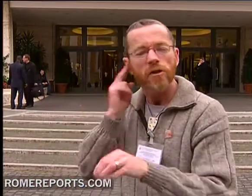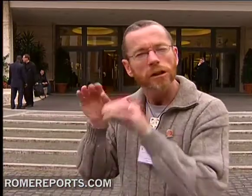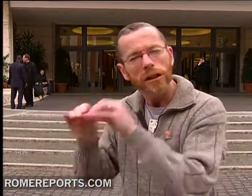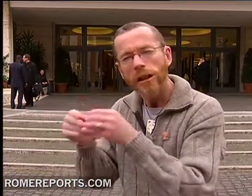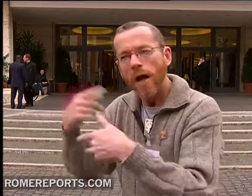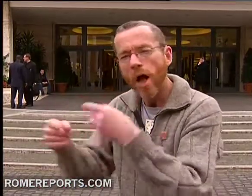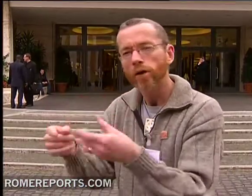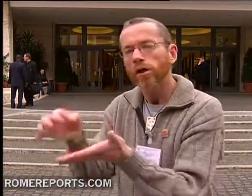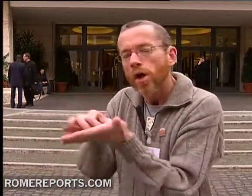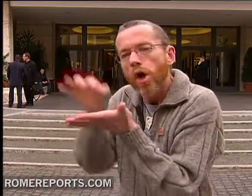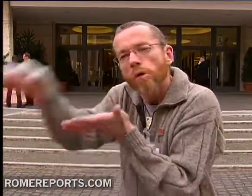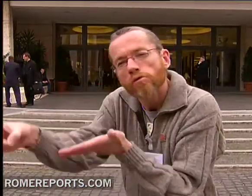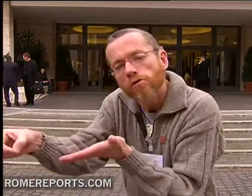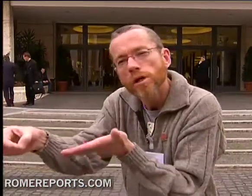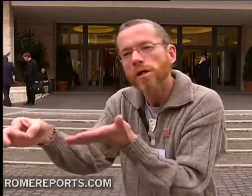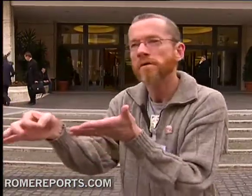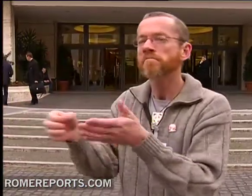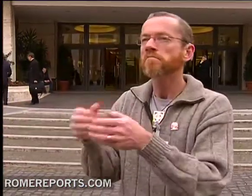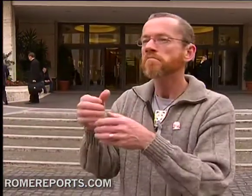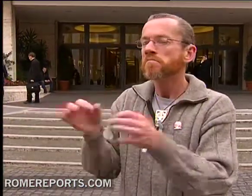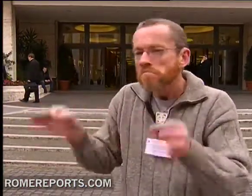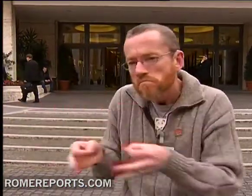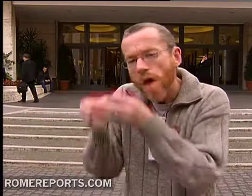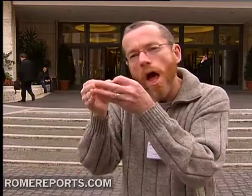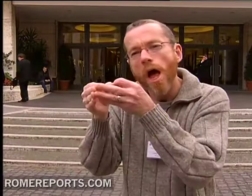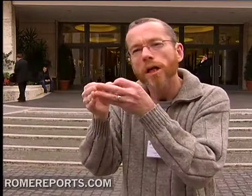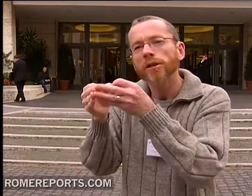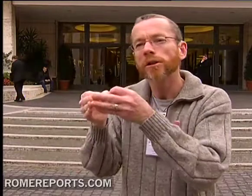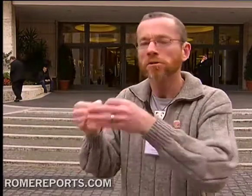when I teach deaf people about communion and Mass